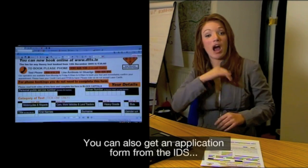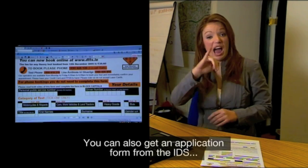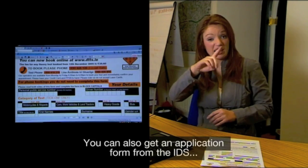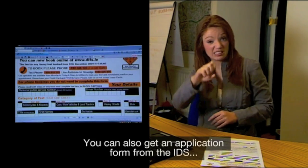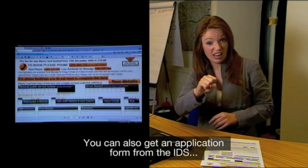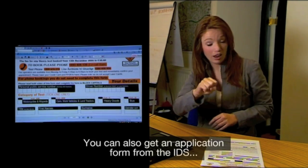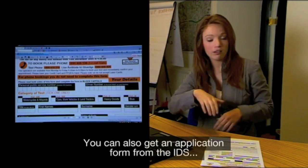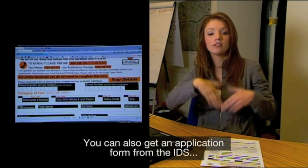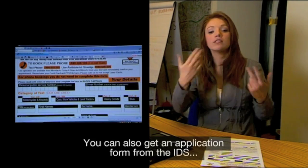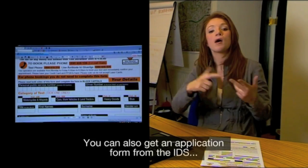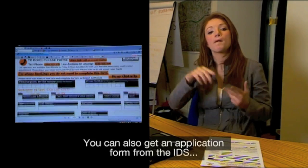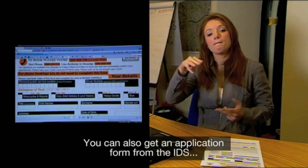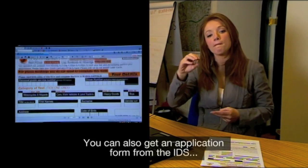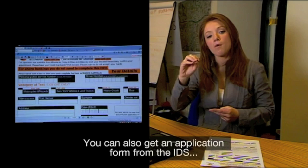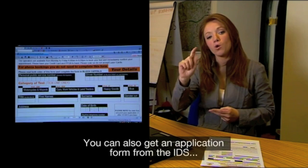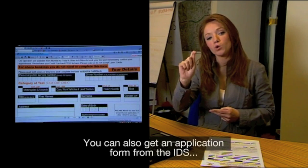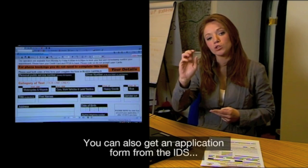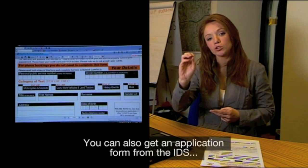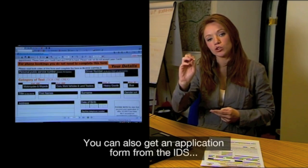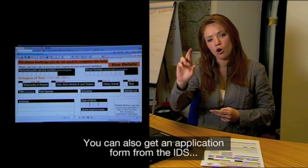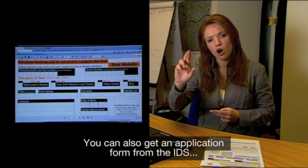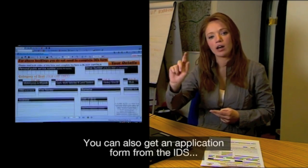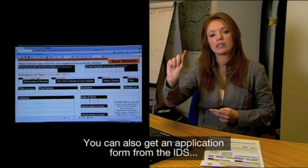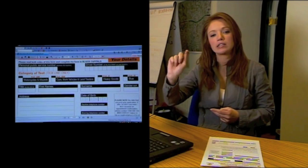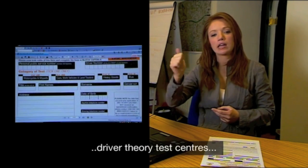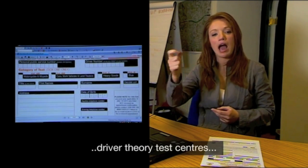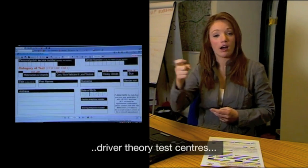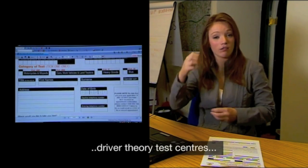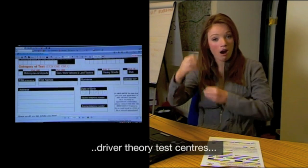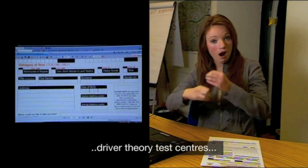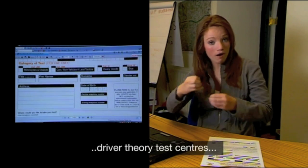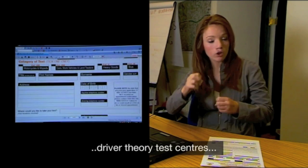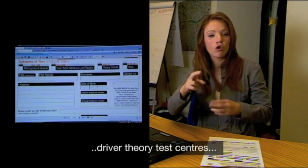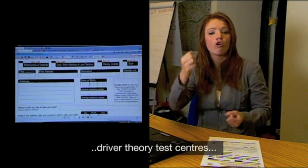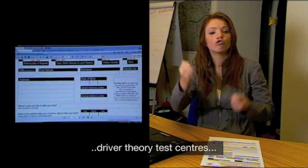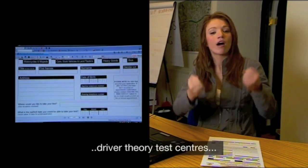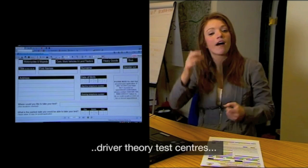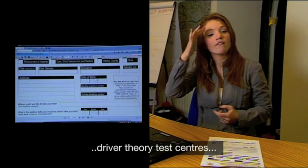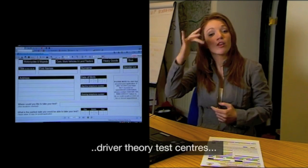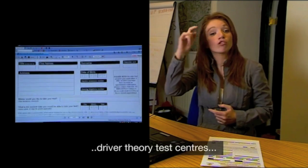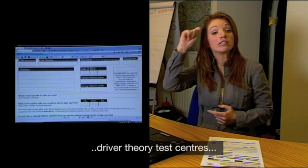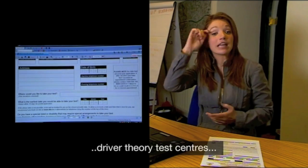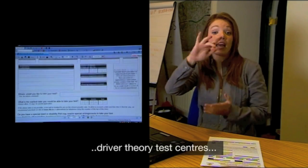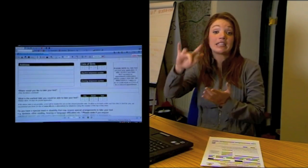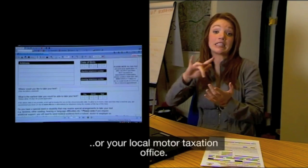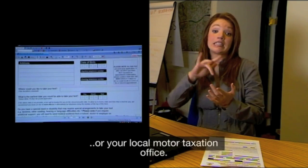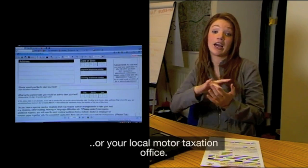an application form from the IDS, Driver Theory Test Centres, or your local